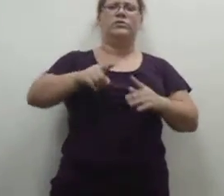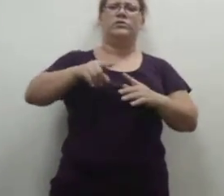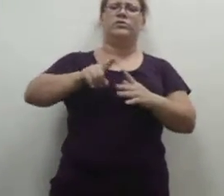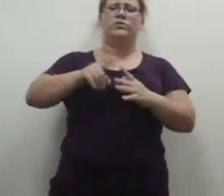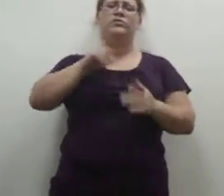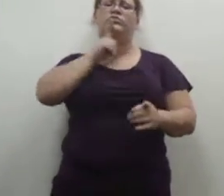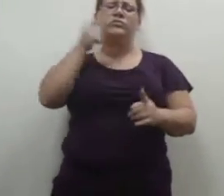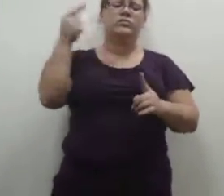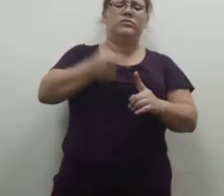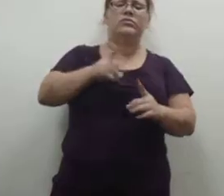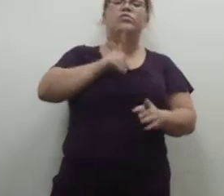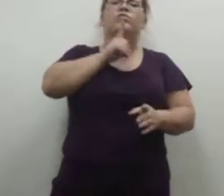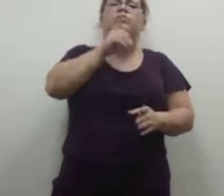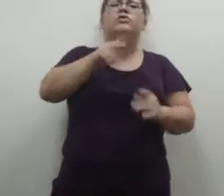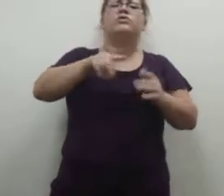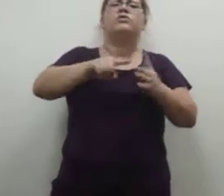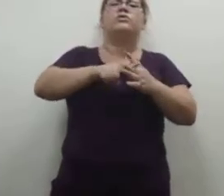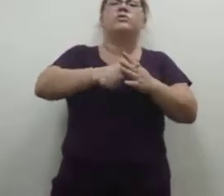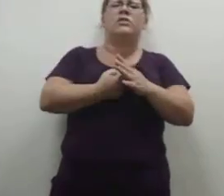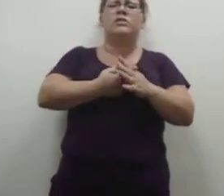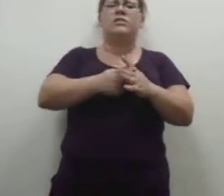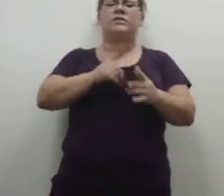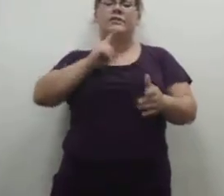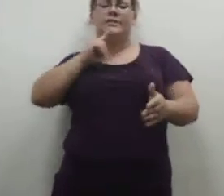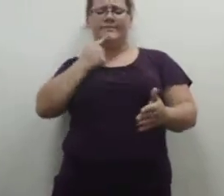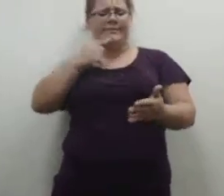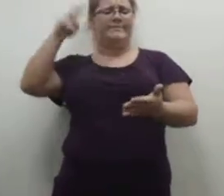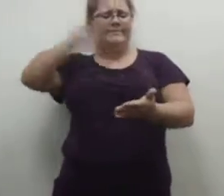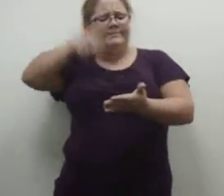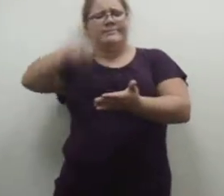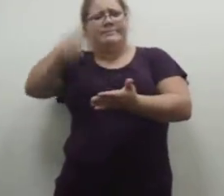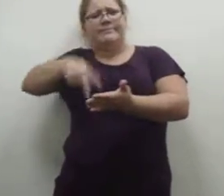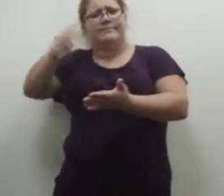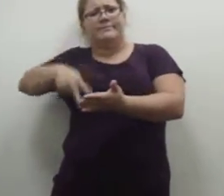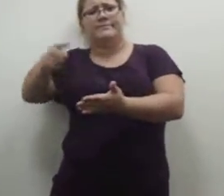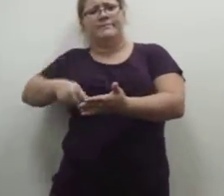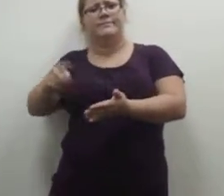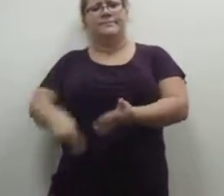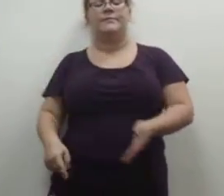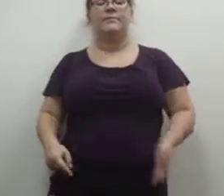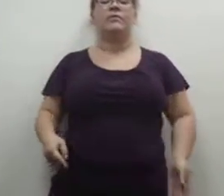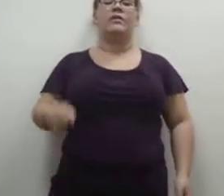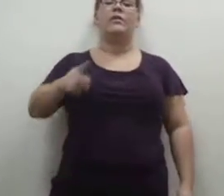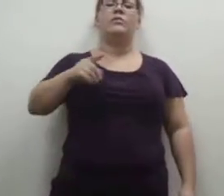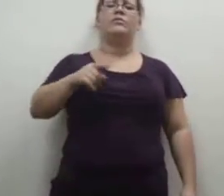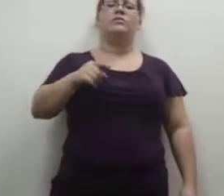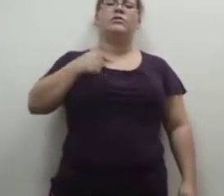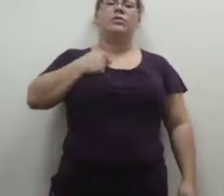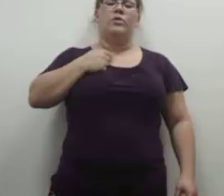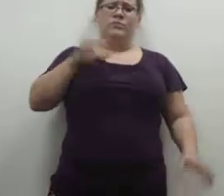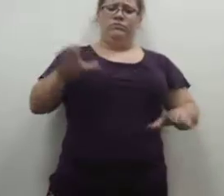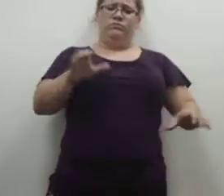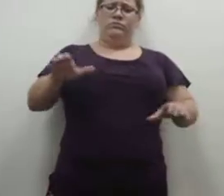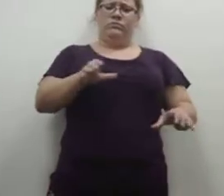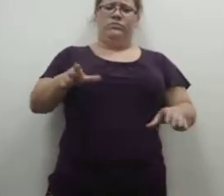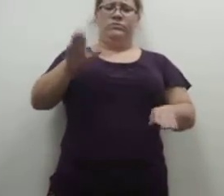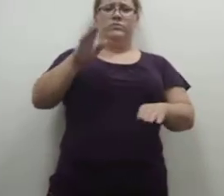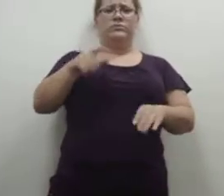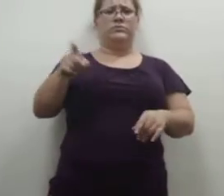very fundamental level, it's really beneficial for them, because we do it as scholars on all levels, all the way